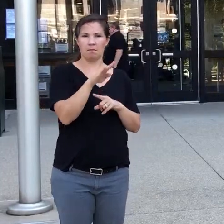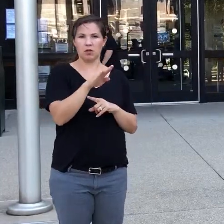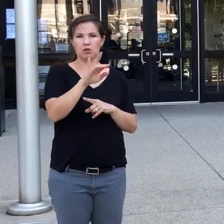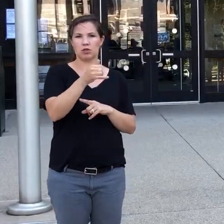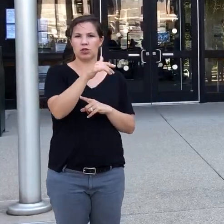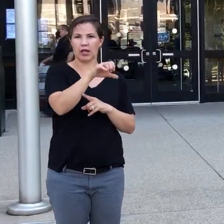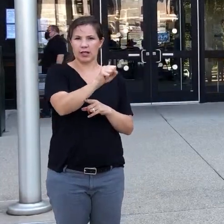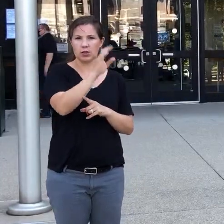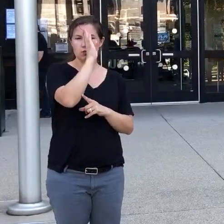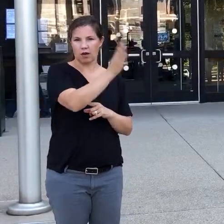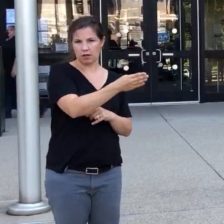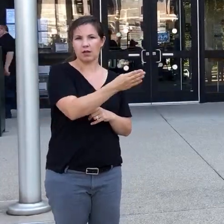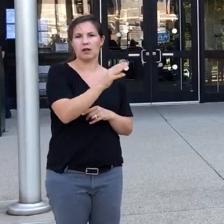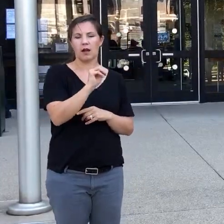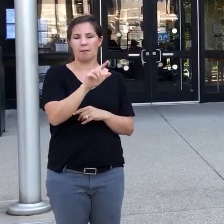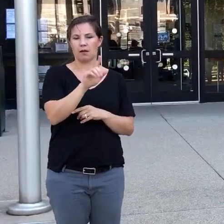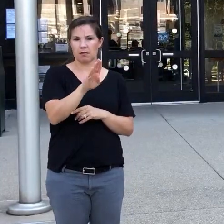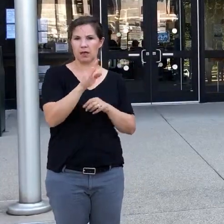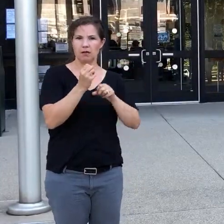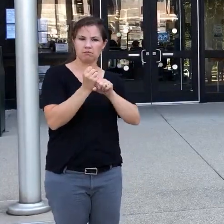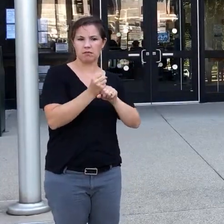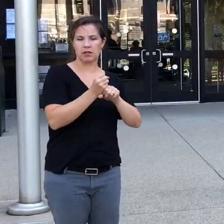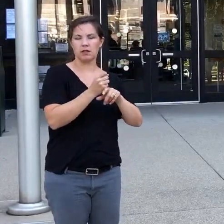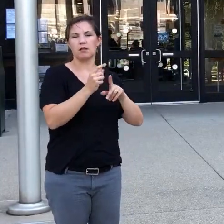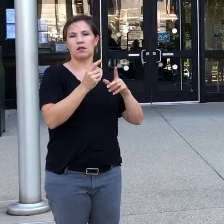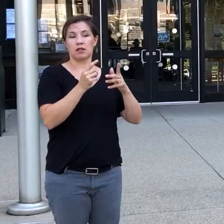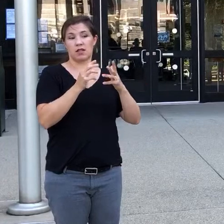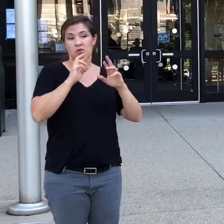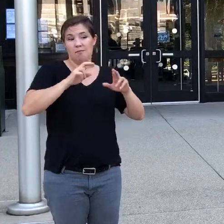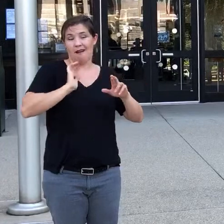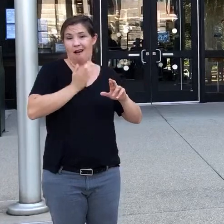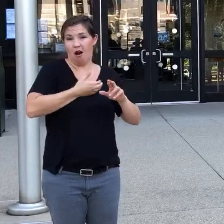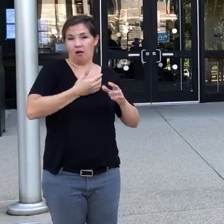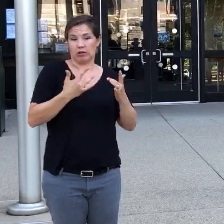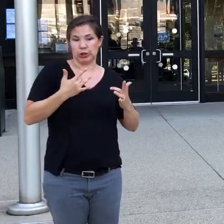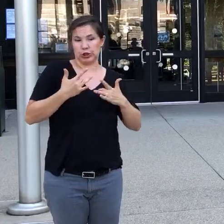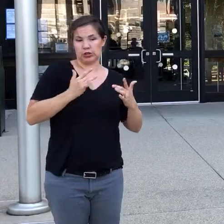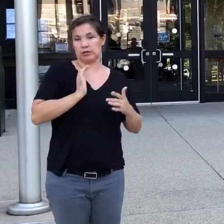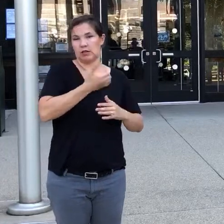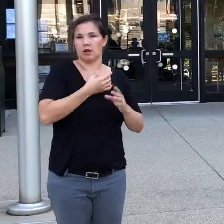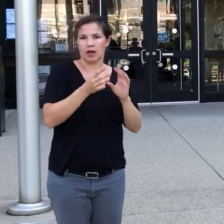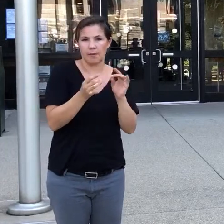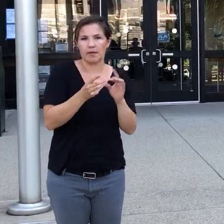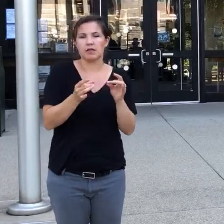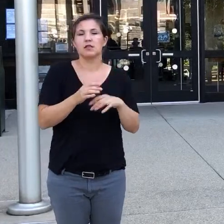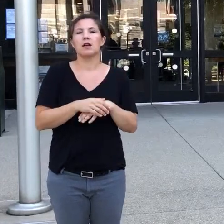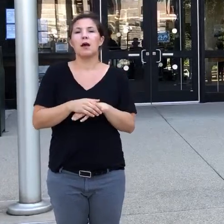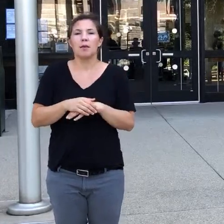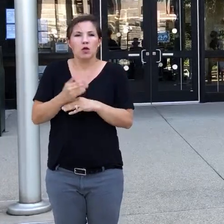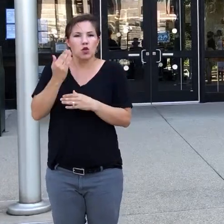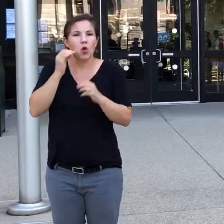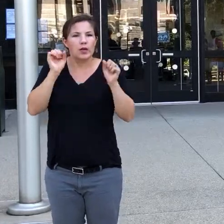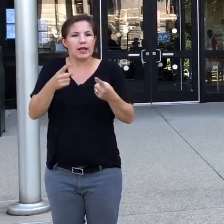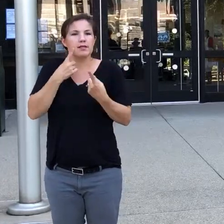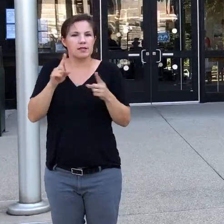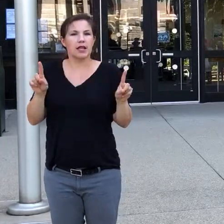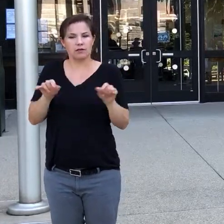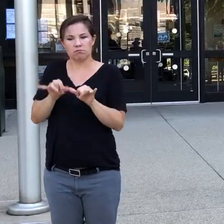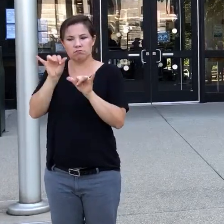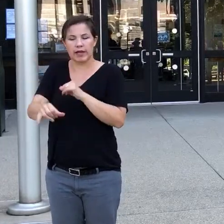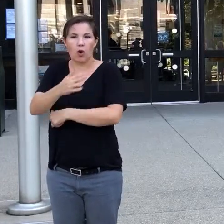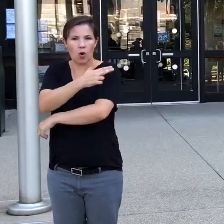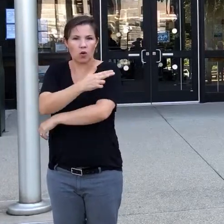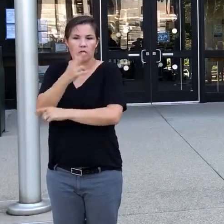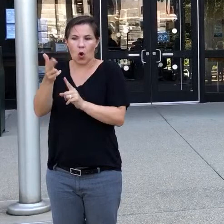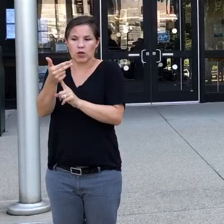directly and Major League Baseball in response to our concerns and comments. And with regards to quarantining, we know you can successfully quarantine in a hotel. We know